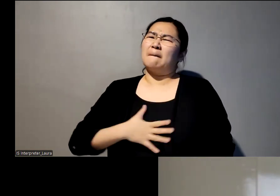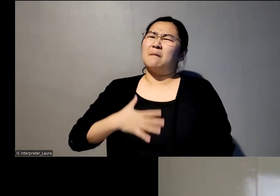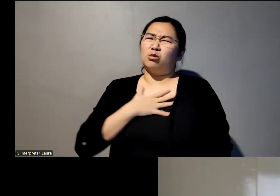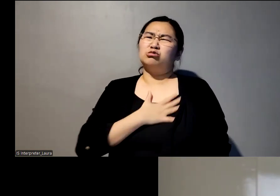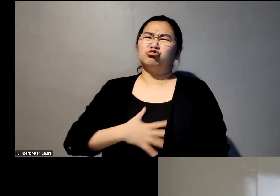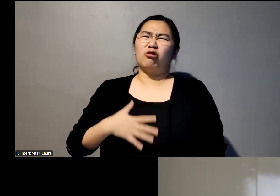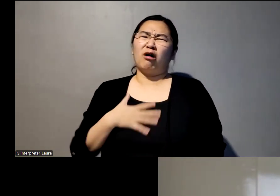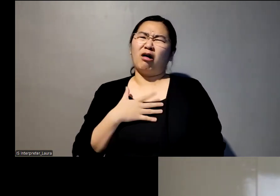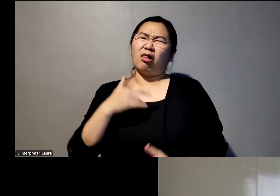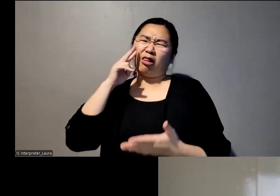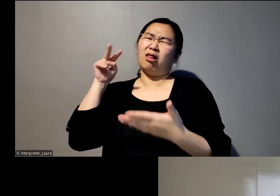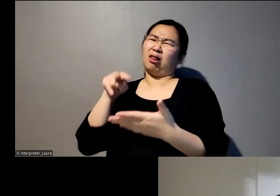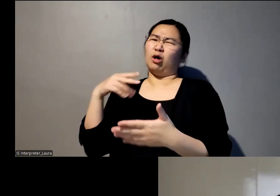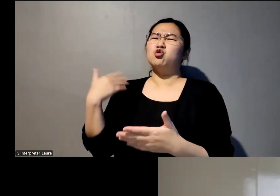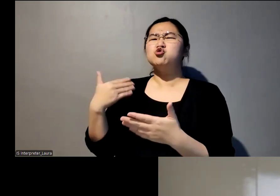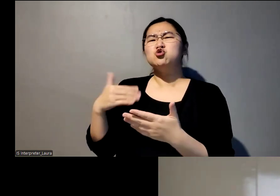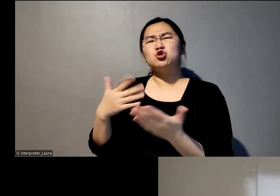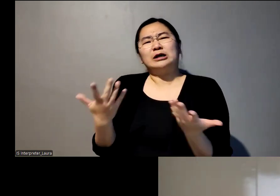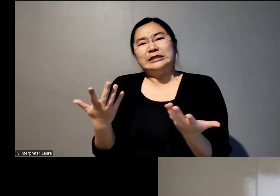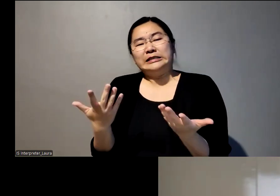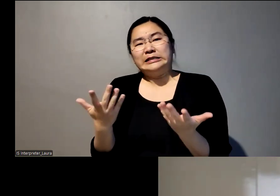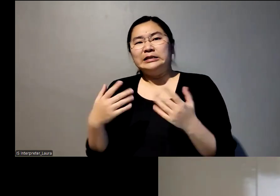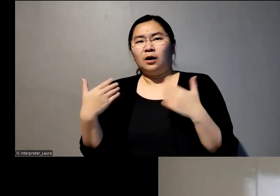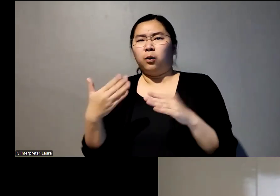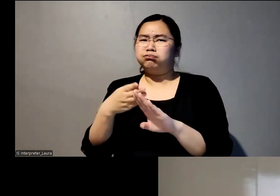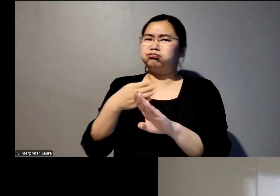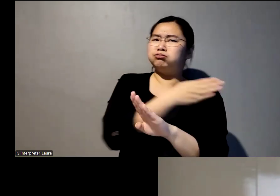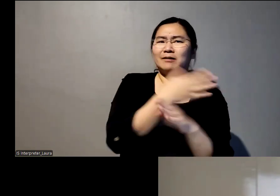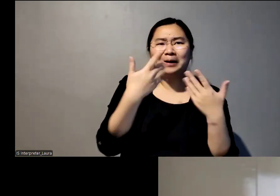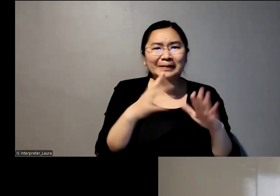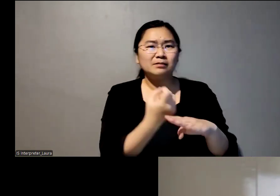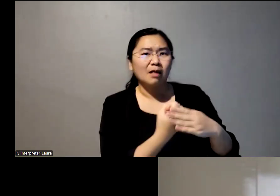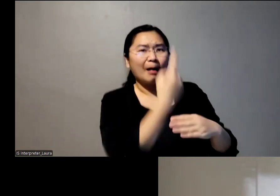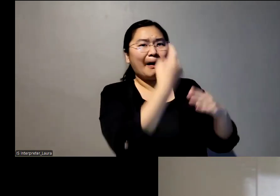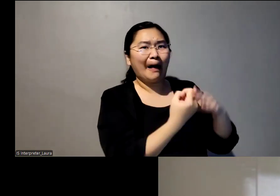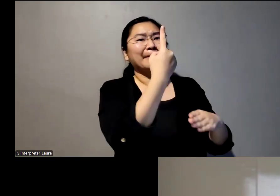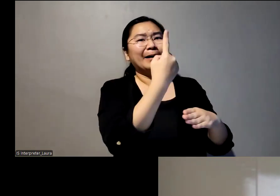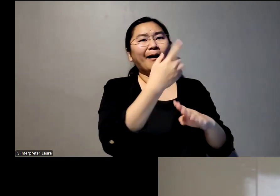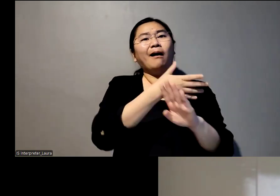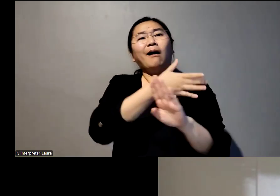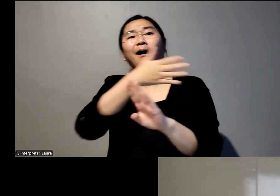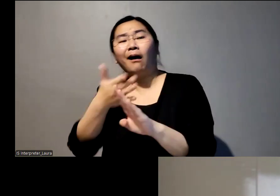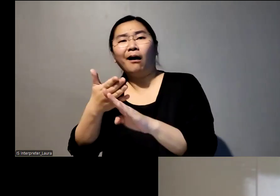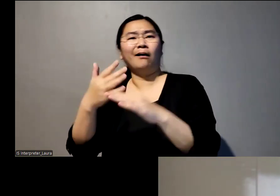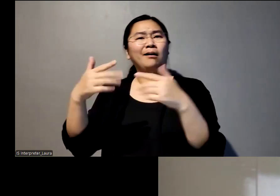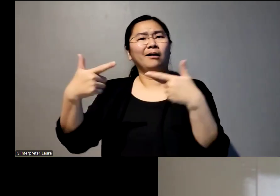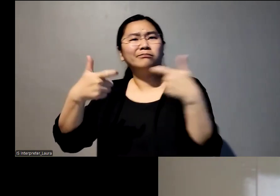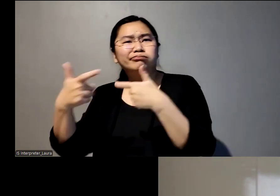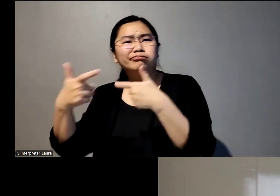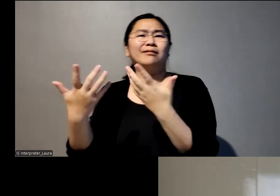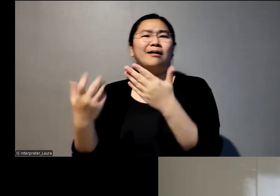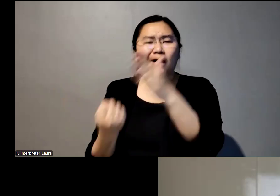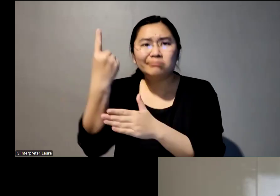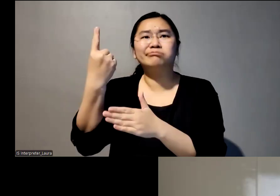really what's really striking from this intervention, something that those who've been working in the sector know, that the reality